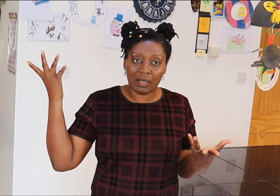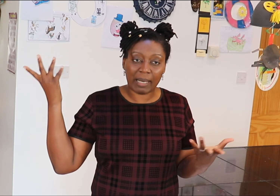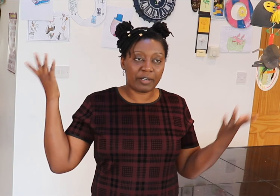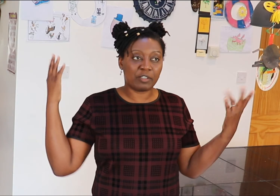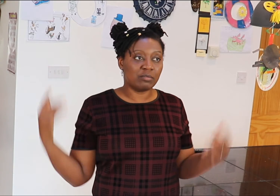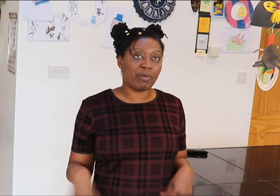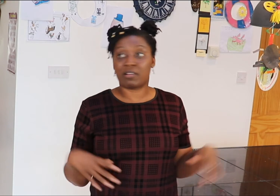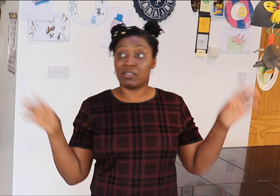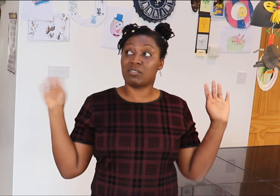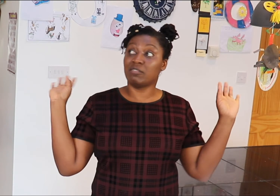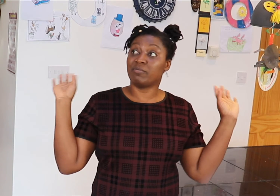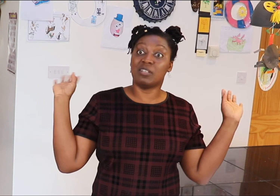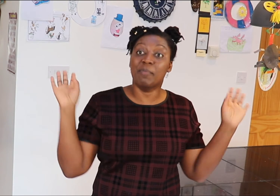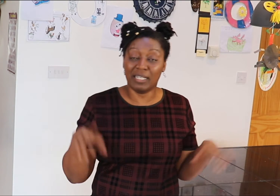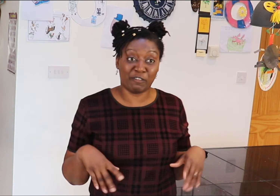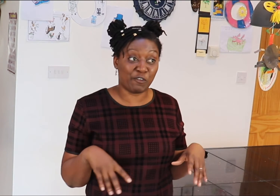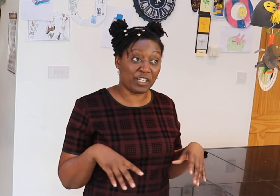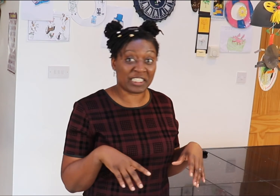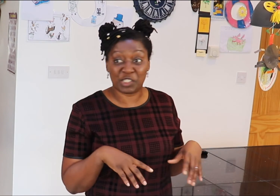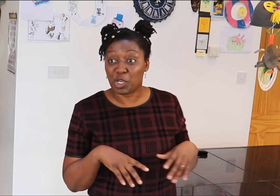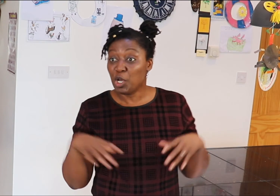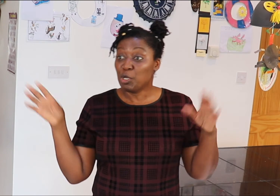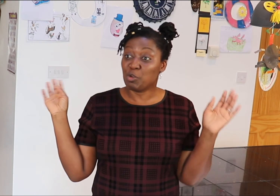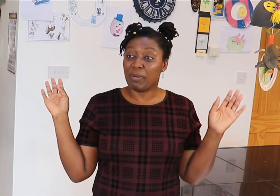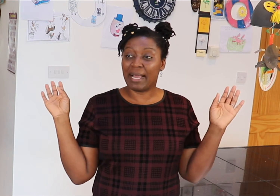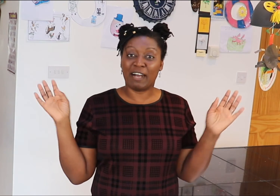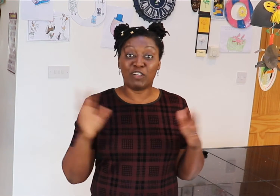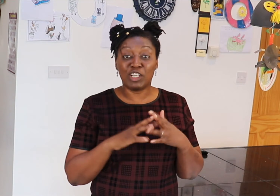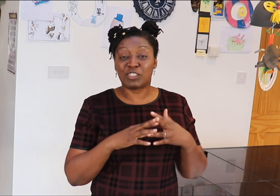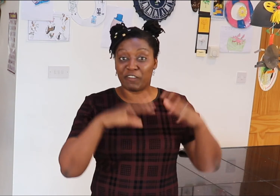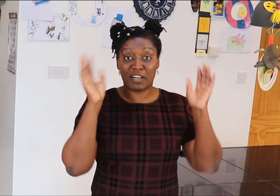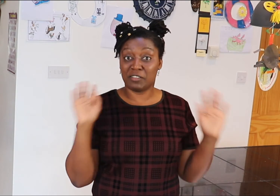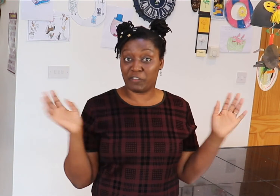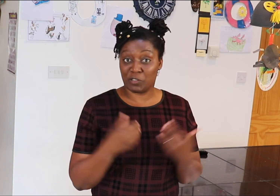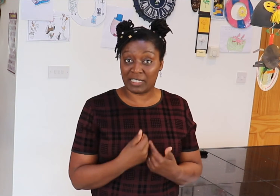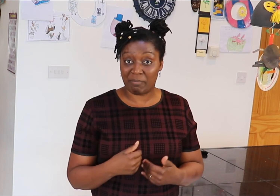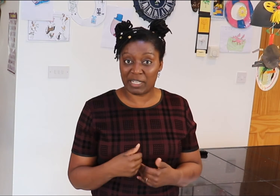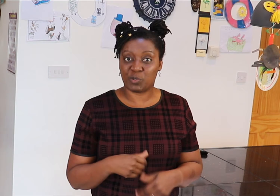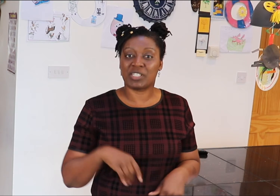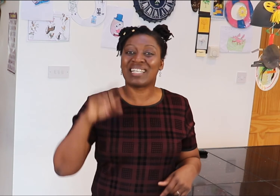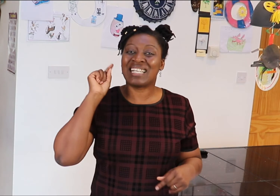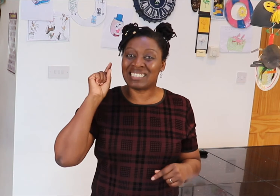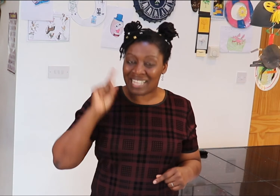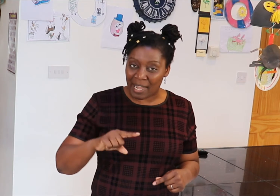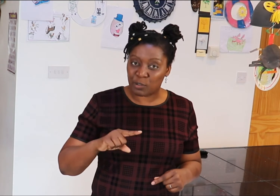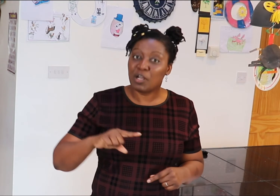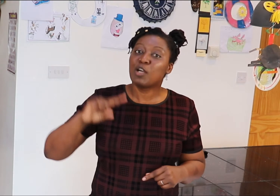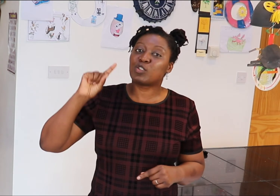I don't know, pathological avoidance, you might have severe learning difficulties like my daughter, is down to